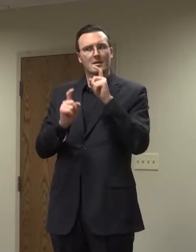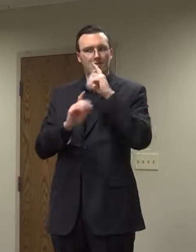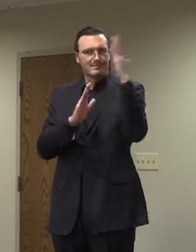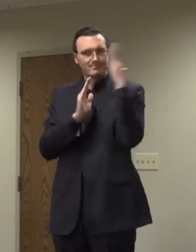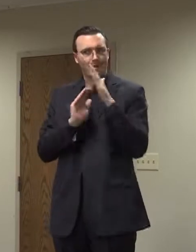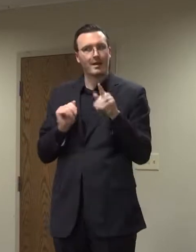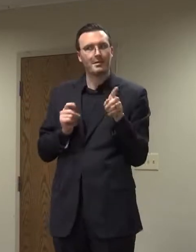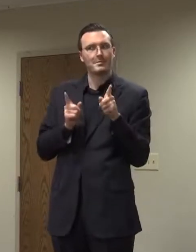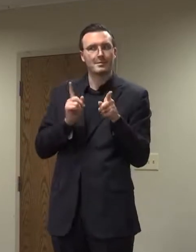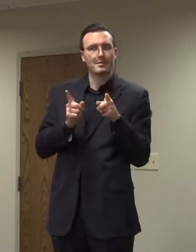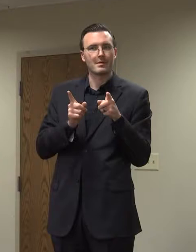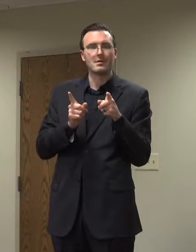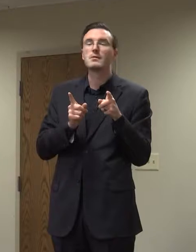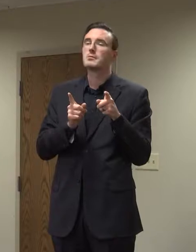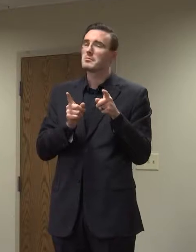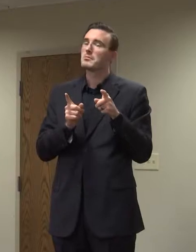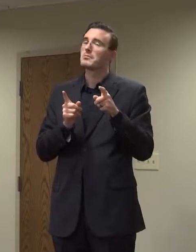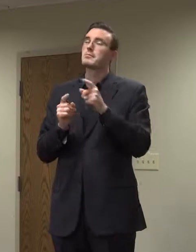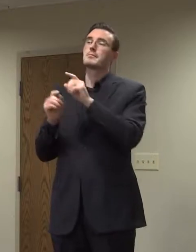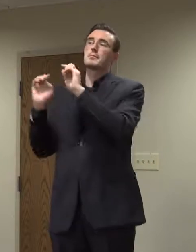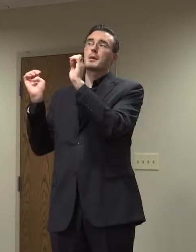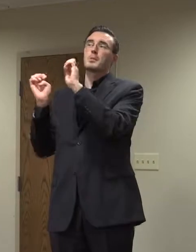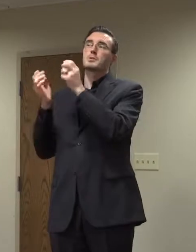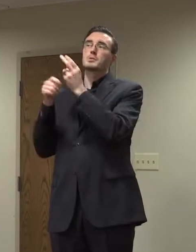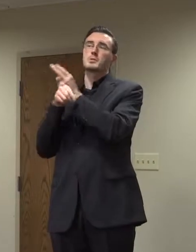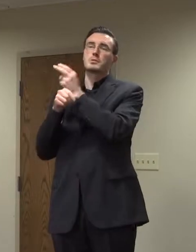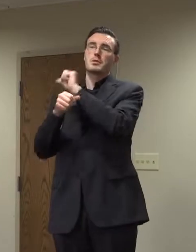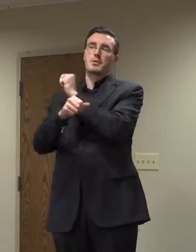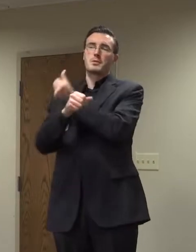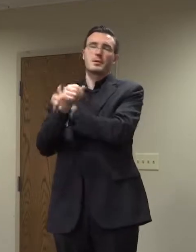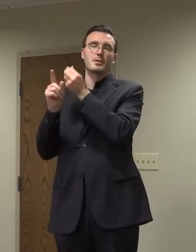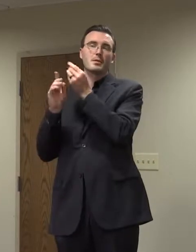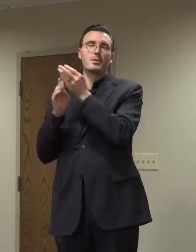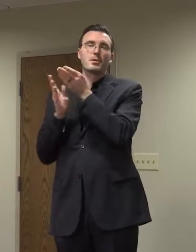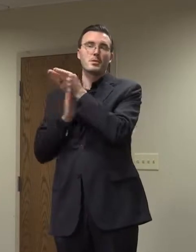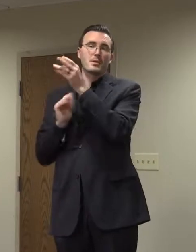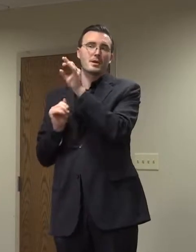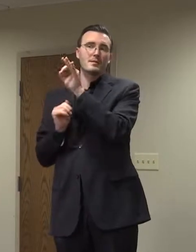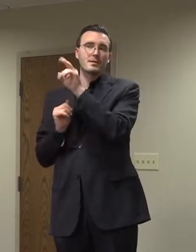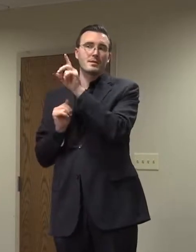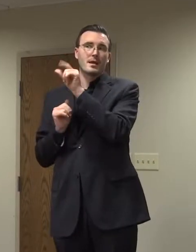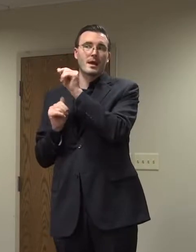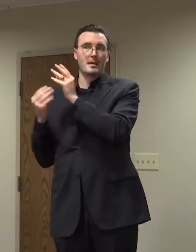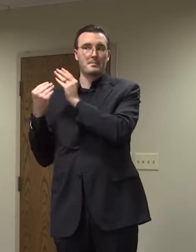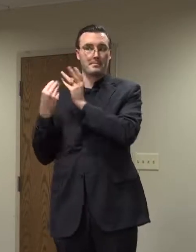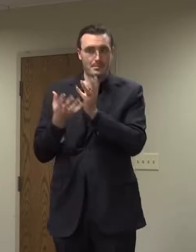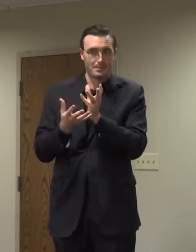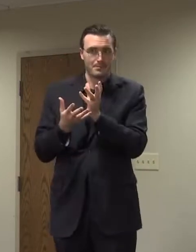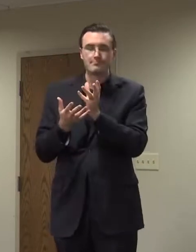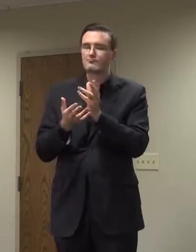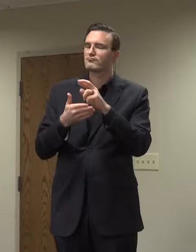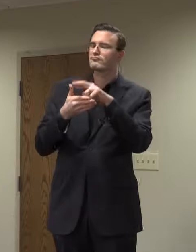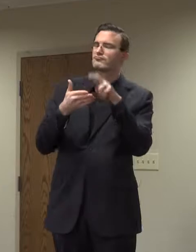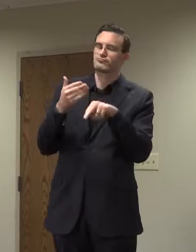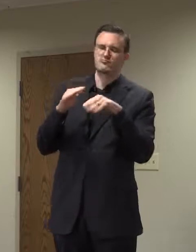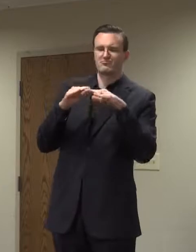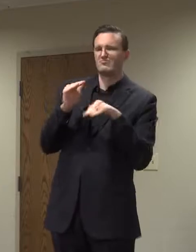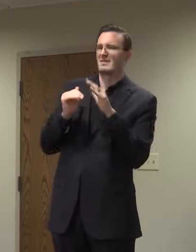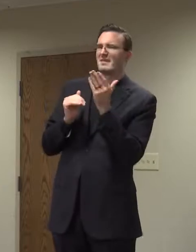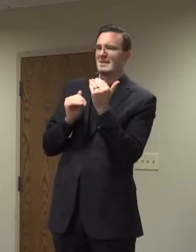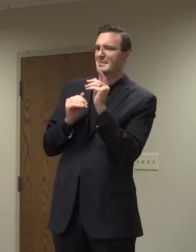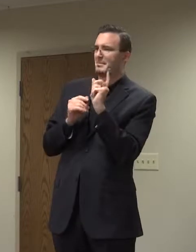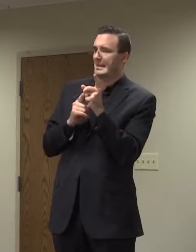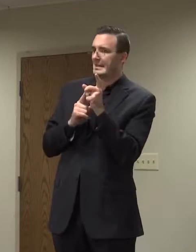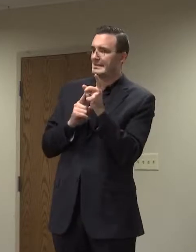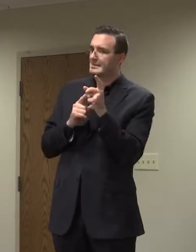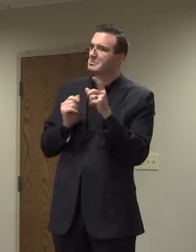And it received emergency use authorization through the FDA, but it provides results within 15 minutes. And